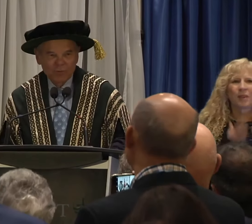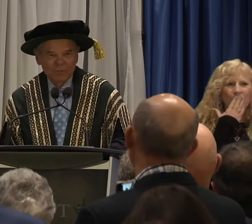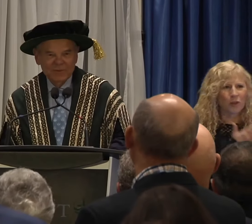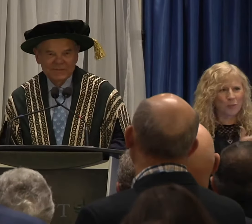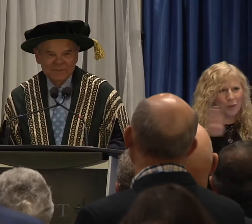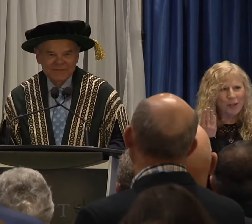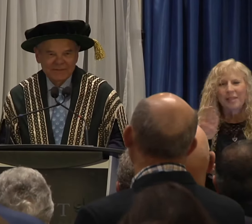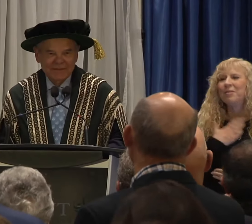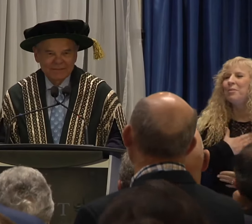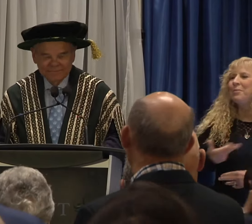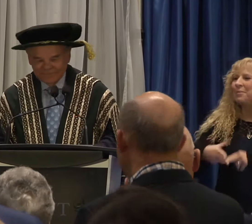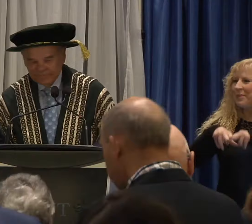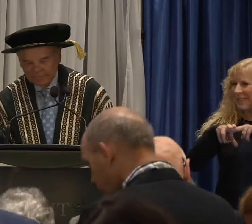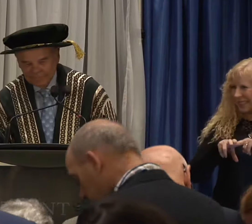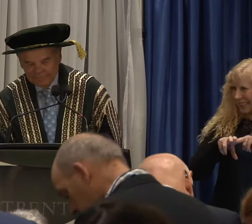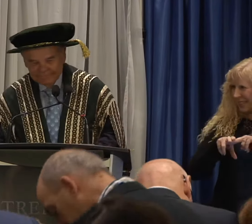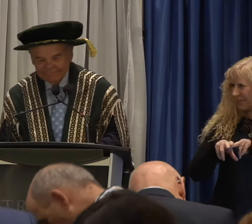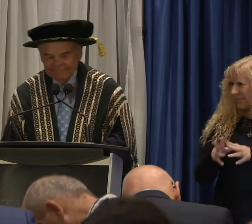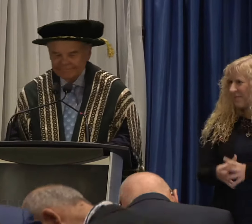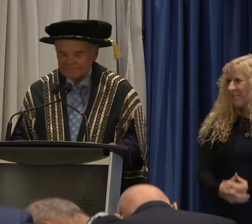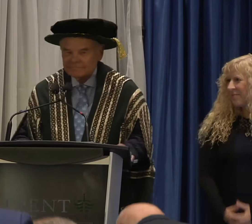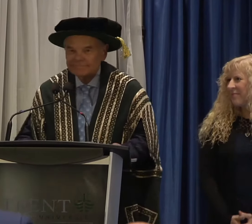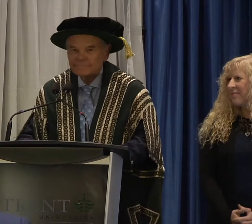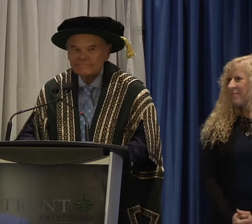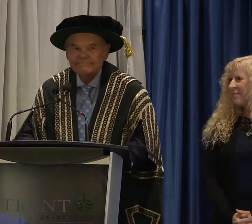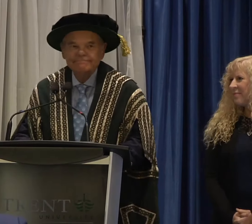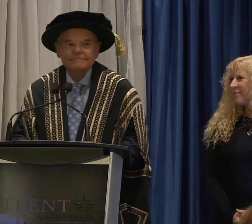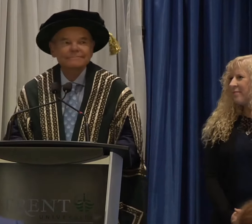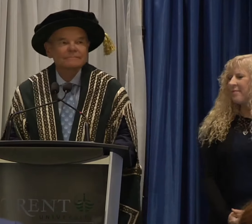Good morning, everyone. Please be seated.